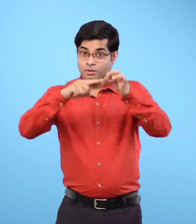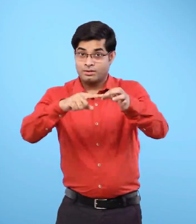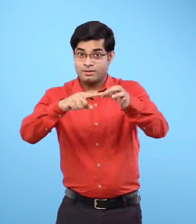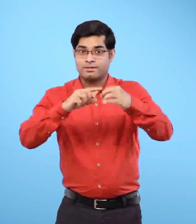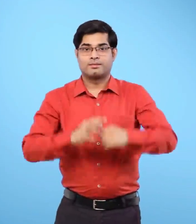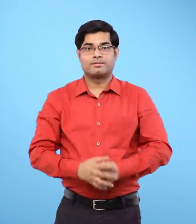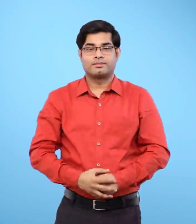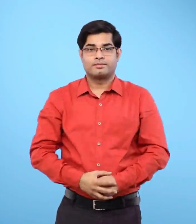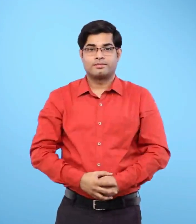Question.